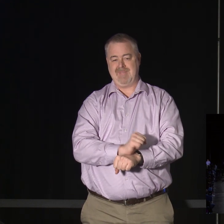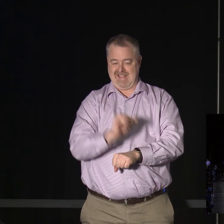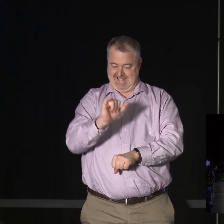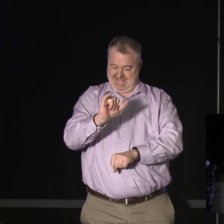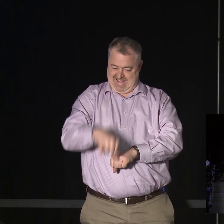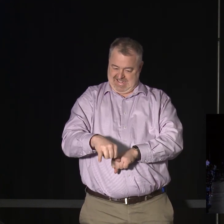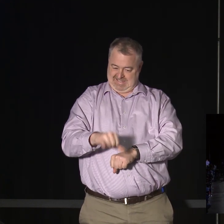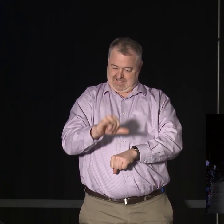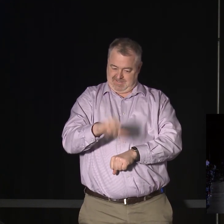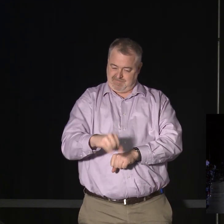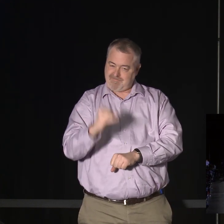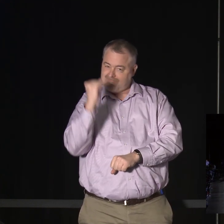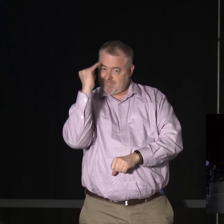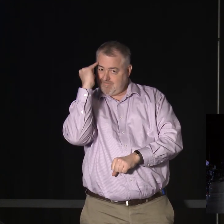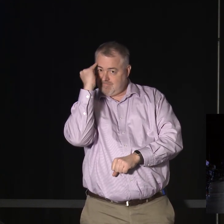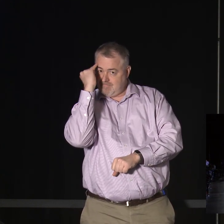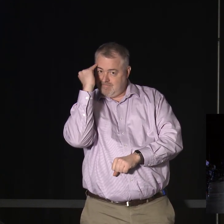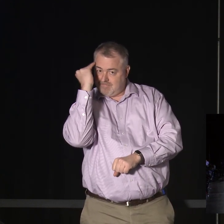concept